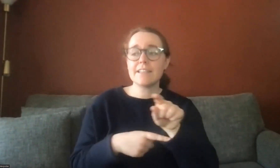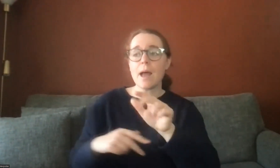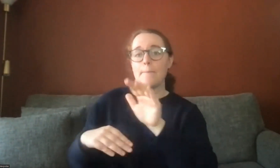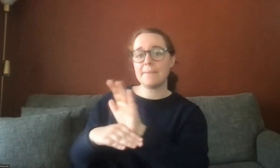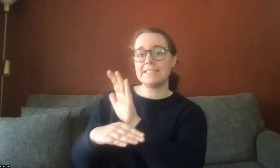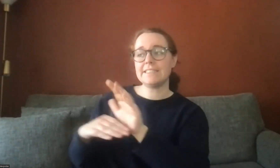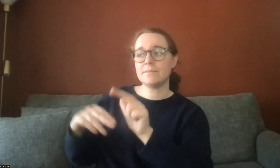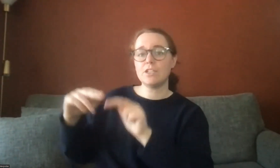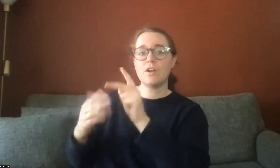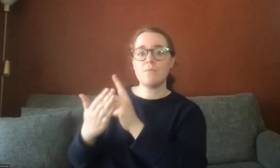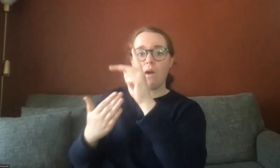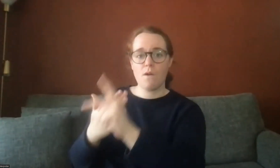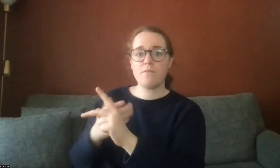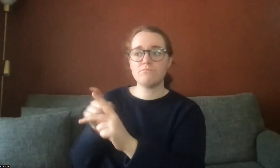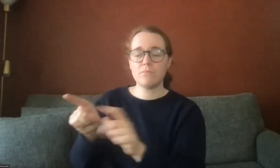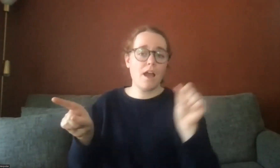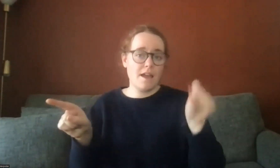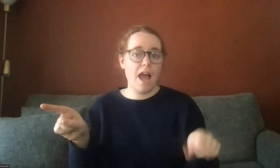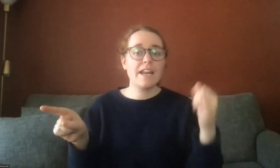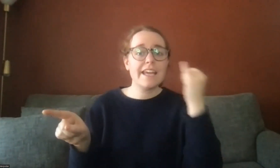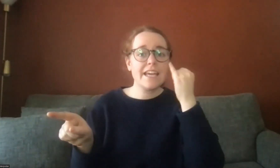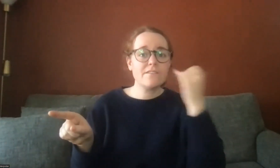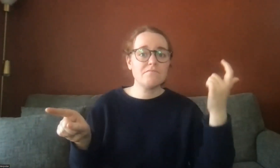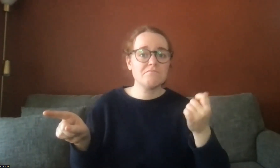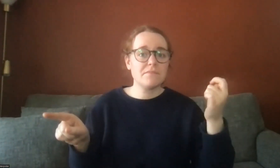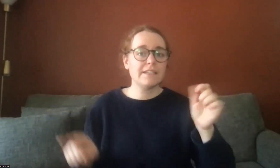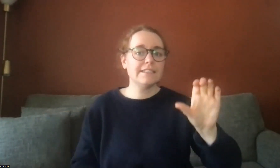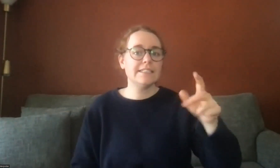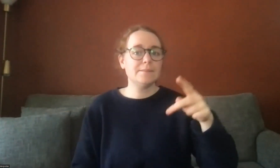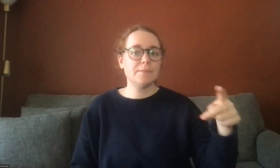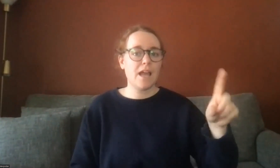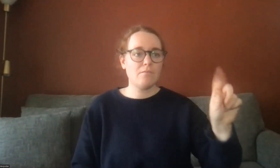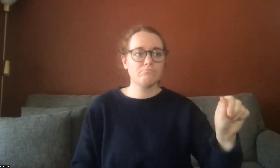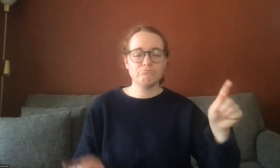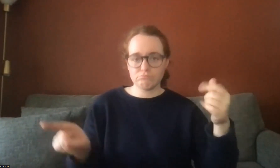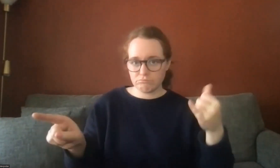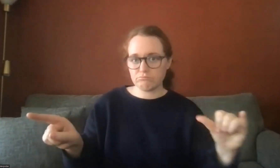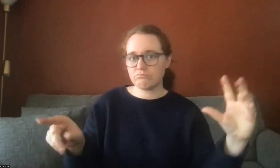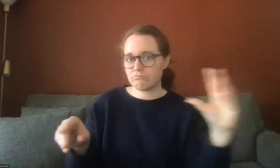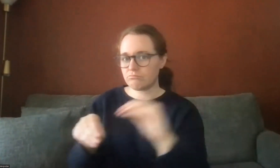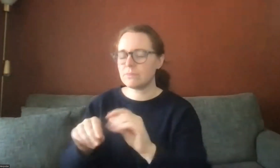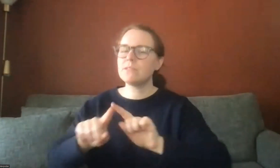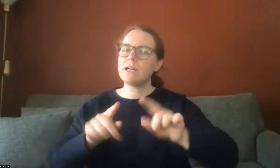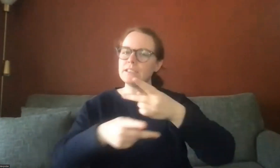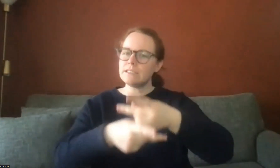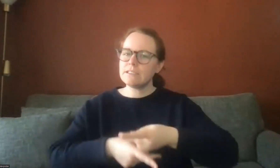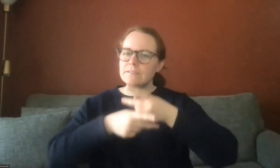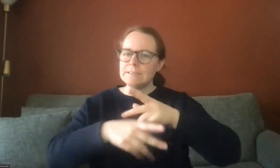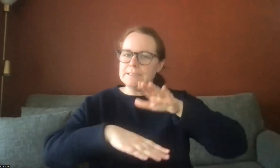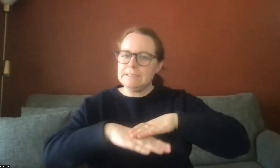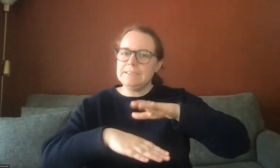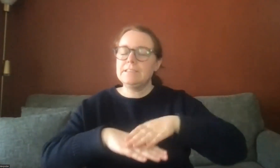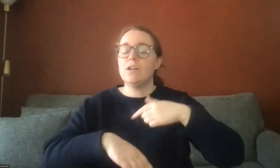program if you are receiving CPP disability. The only thing that we would caution, and in our intake form, we do